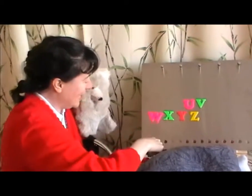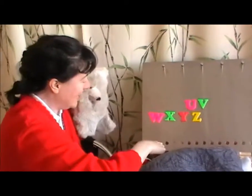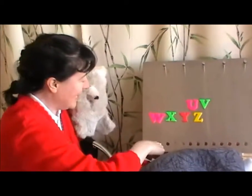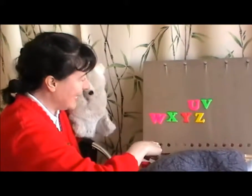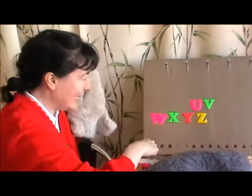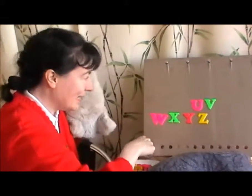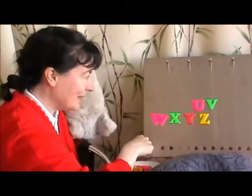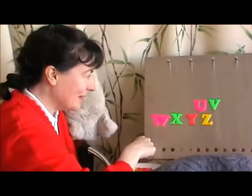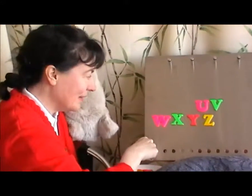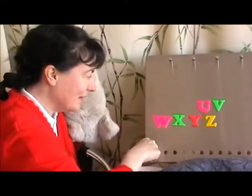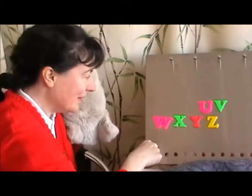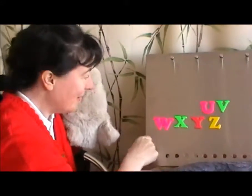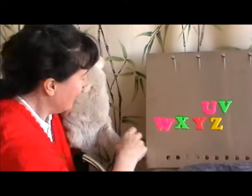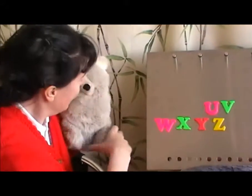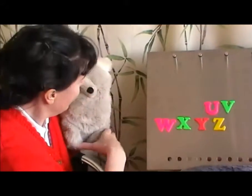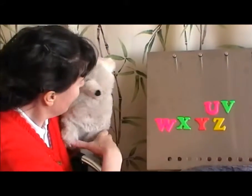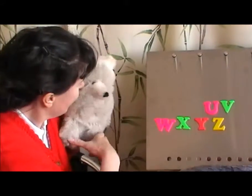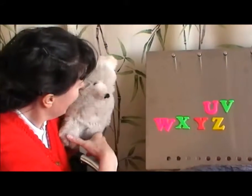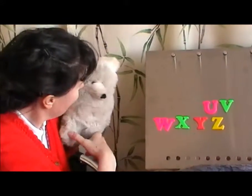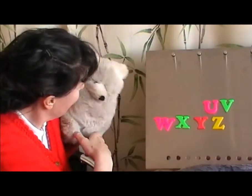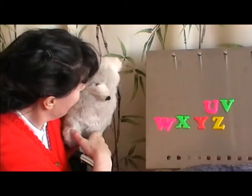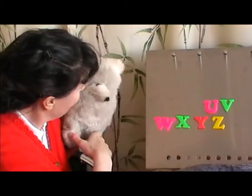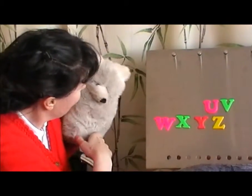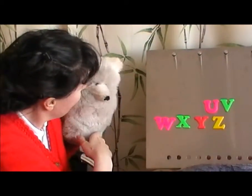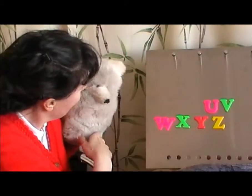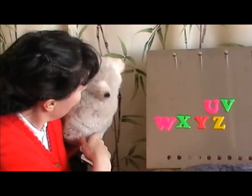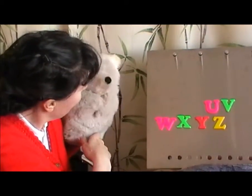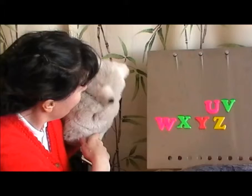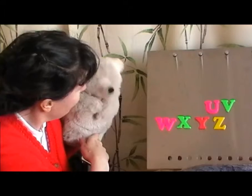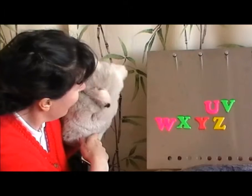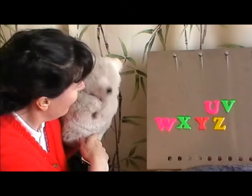20. You don't think you can count anymore? Shall I finish off?